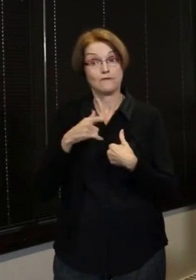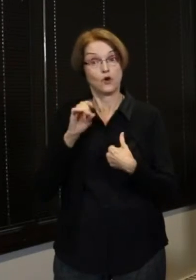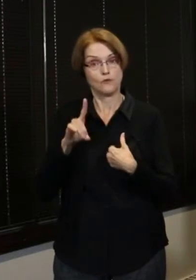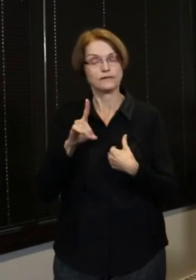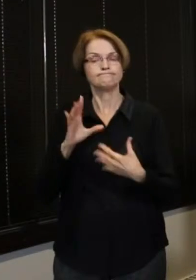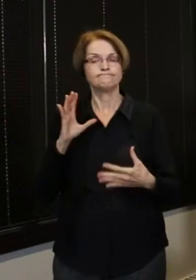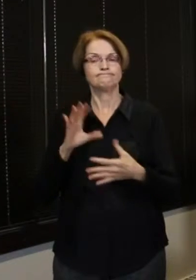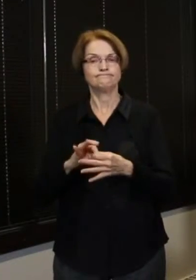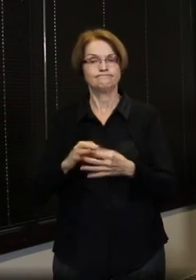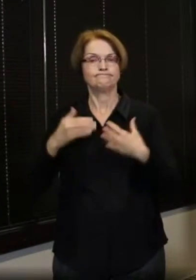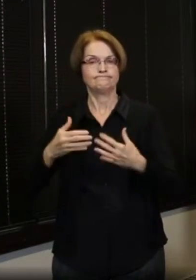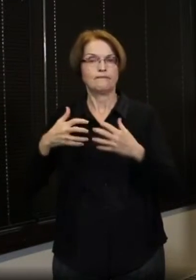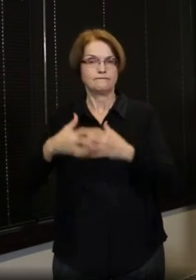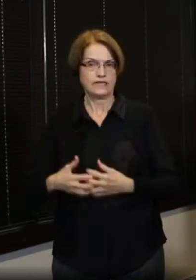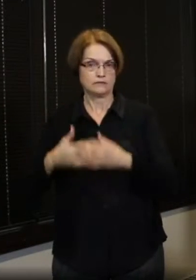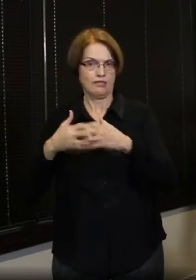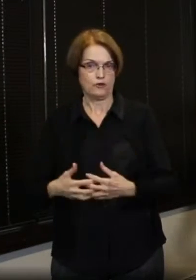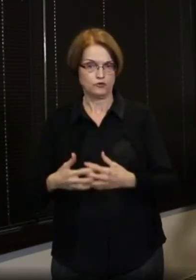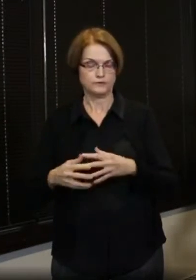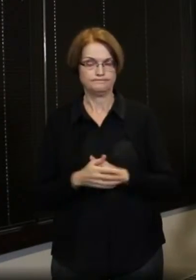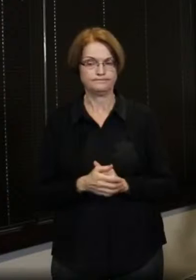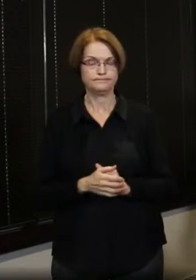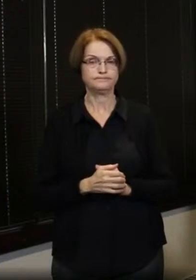positive patients on our ventilators today.